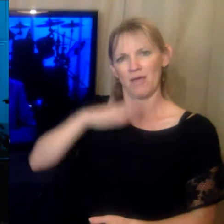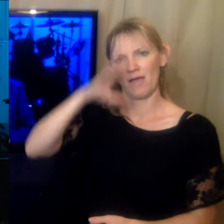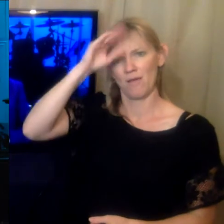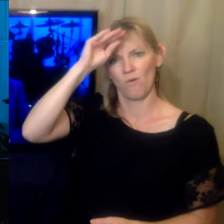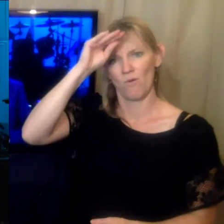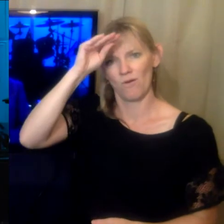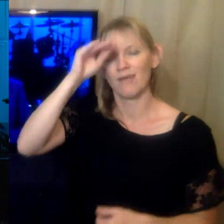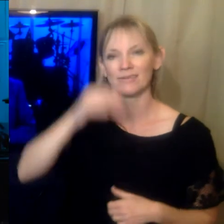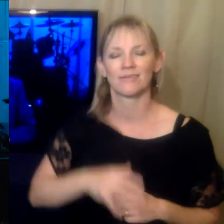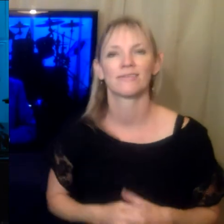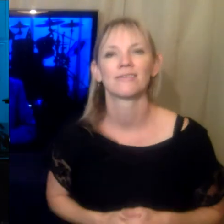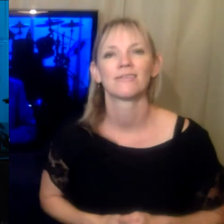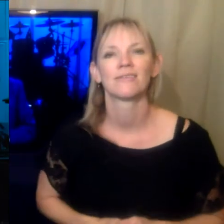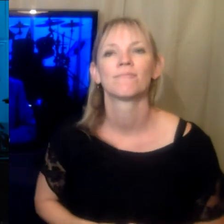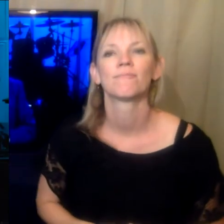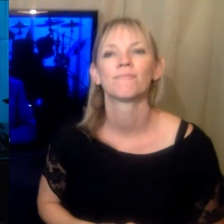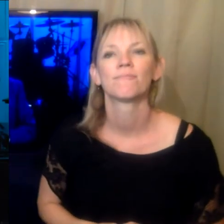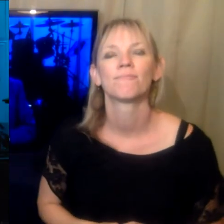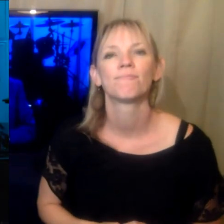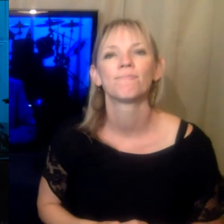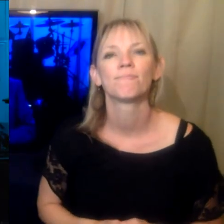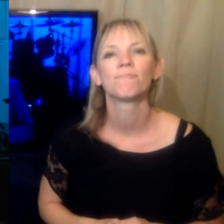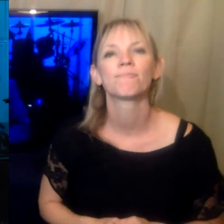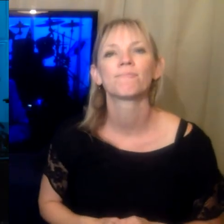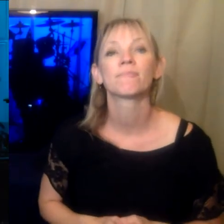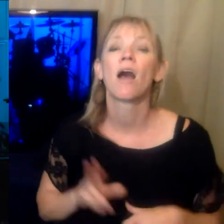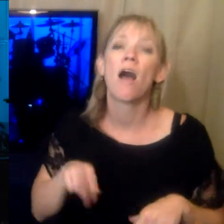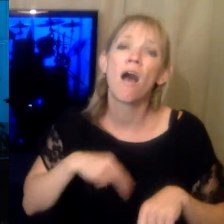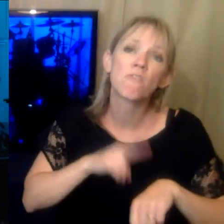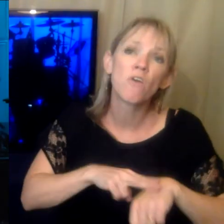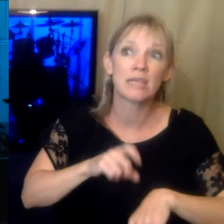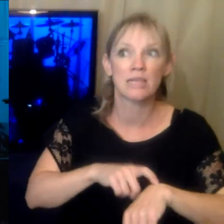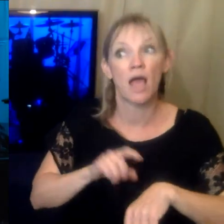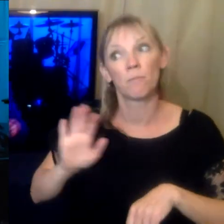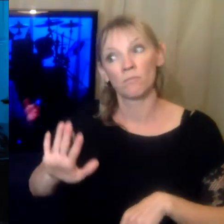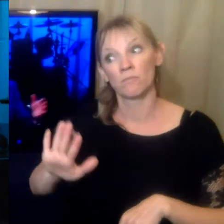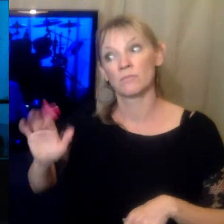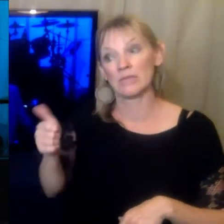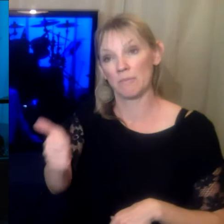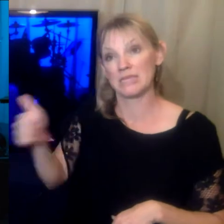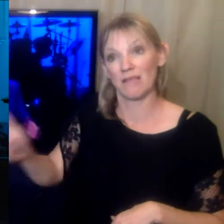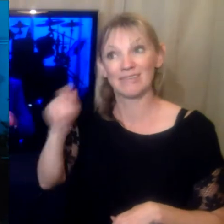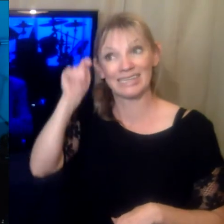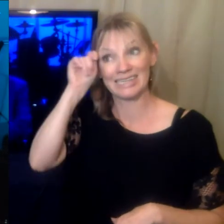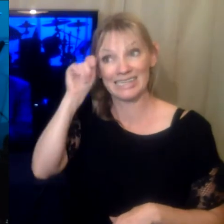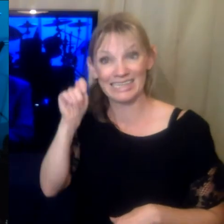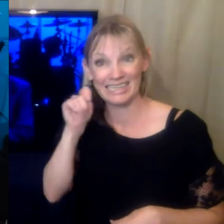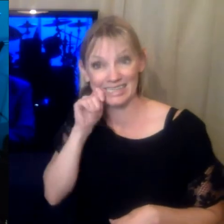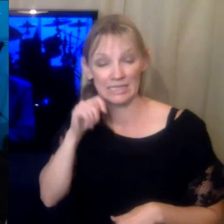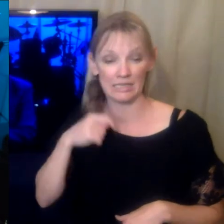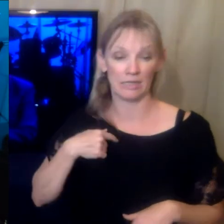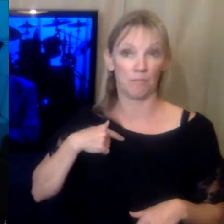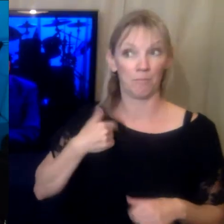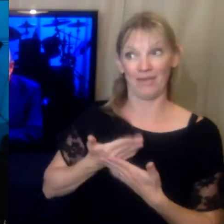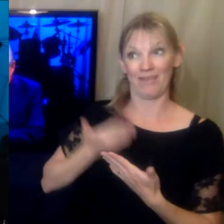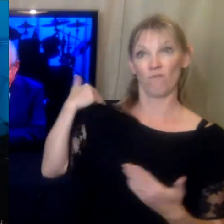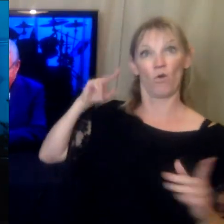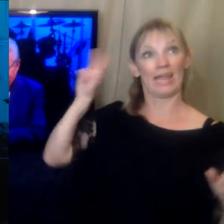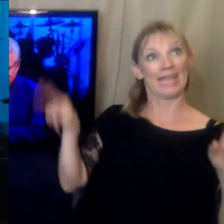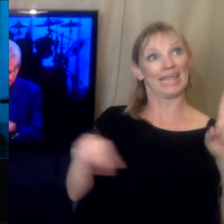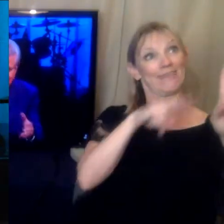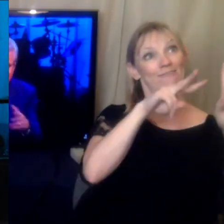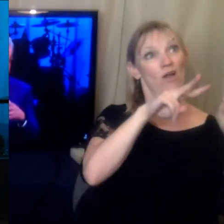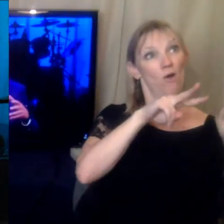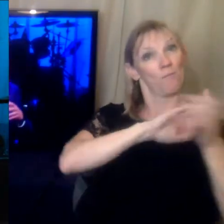wife. And of course, there was that time in their teen years when I went from hero to dork.